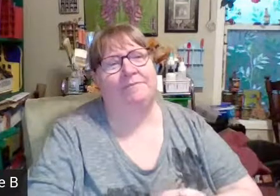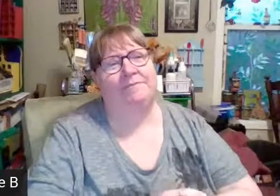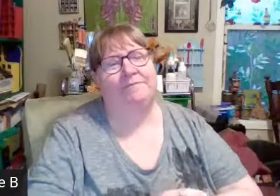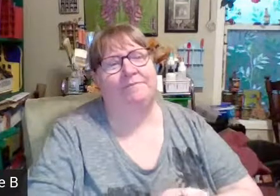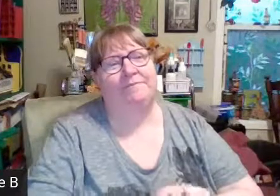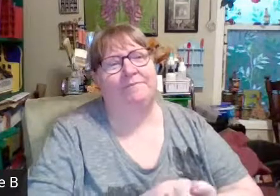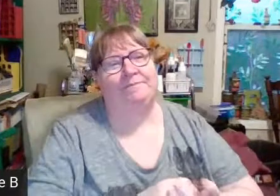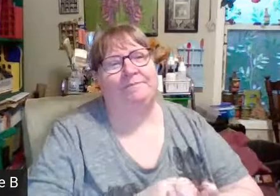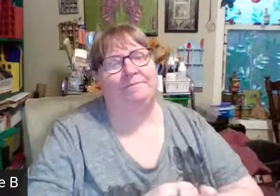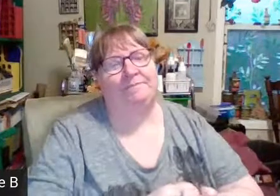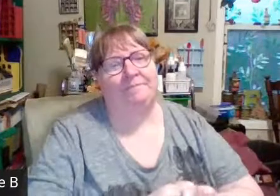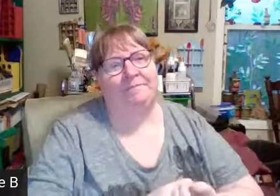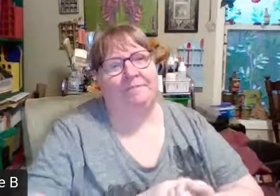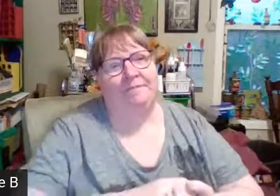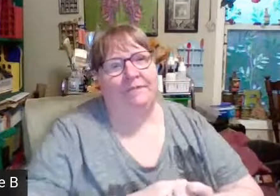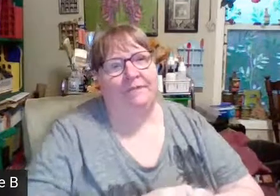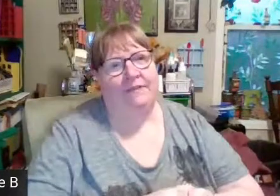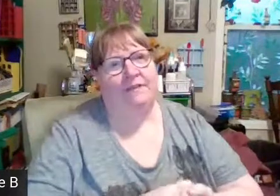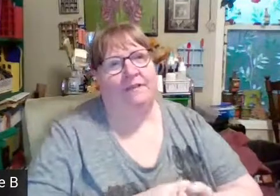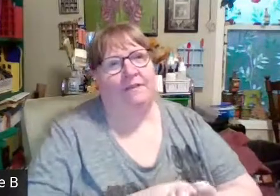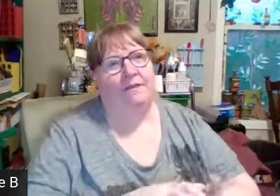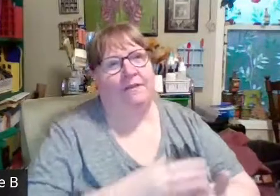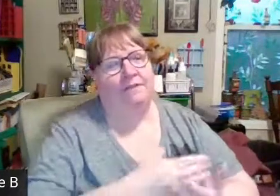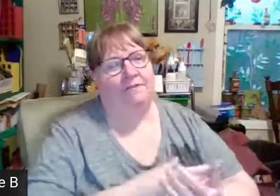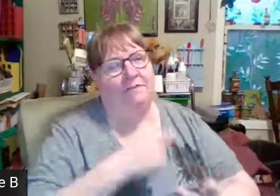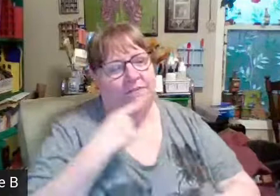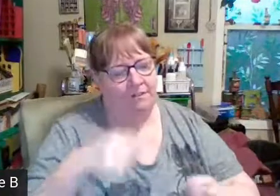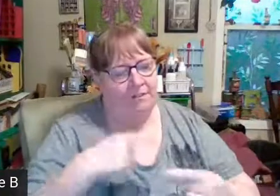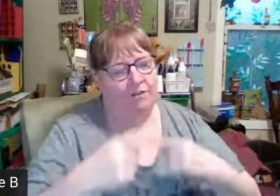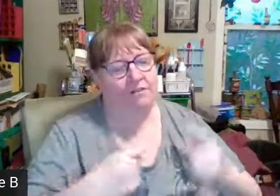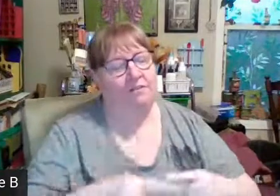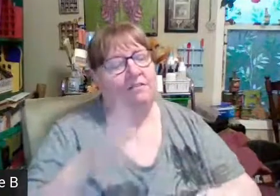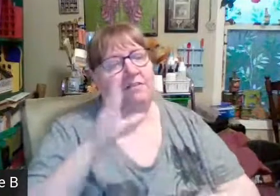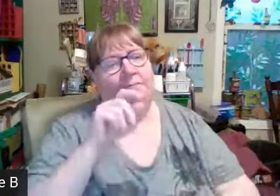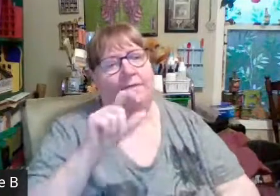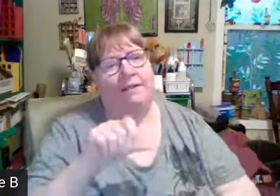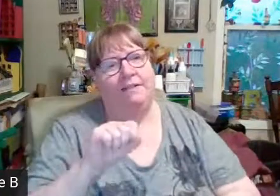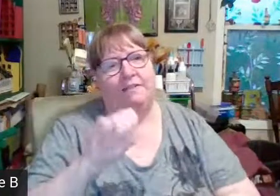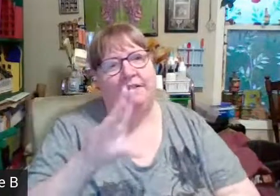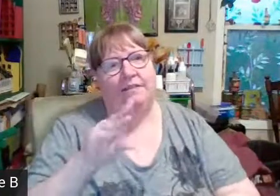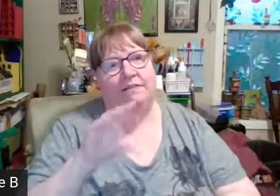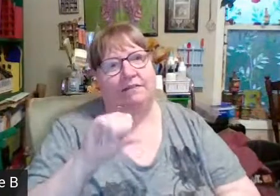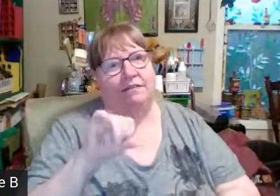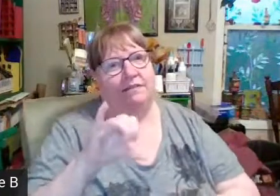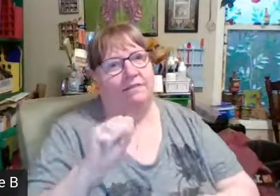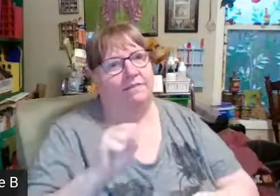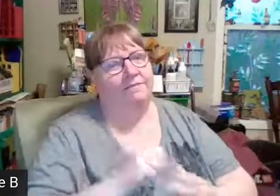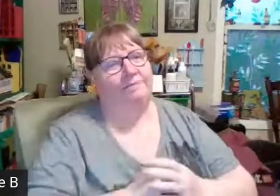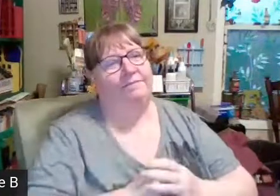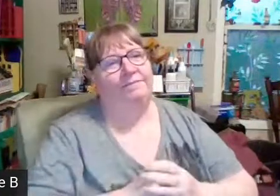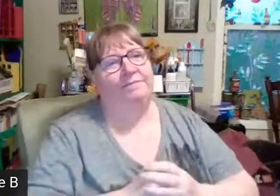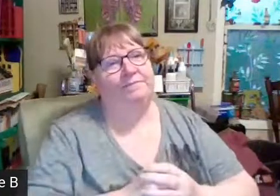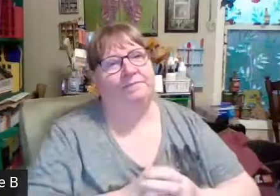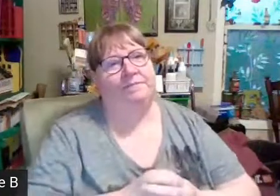I'm kind of going through it real quick. I go through the basics, and because I feel